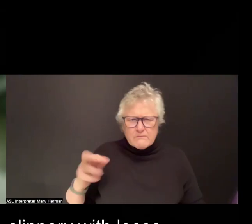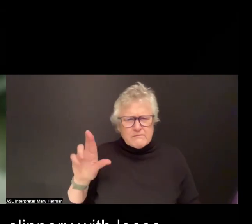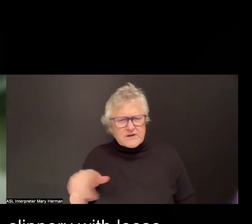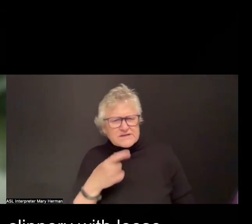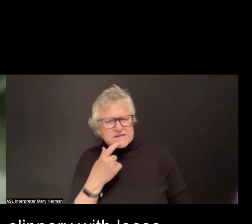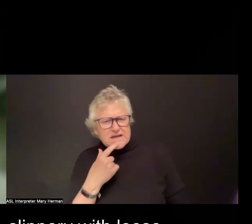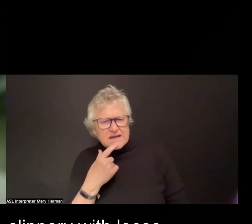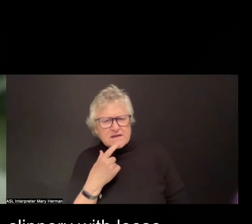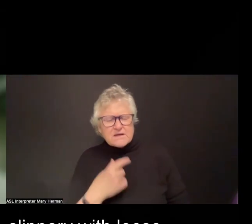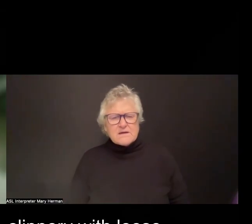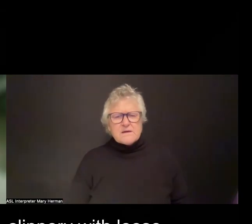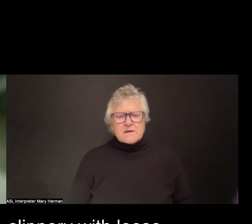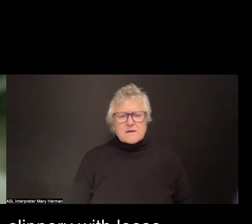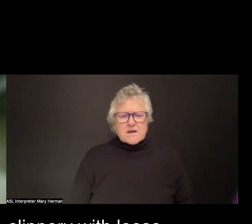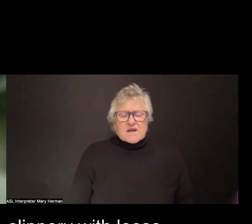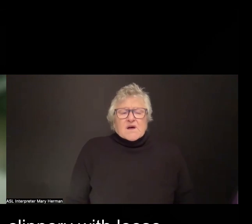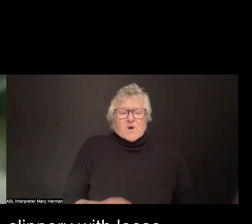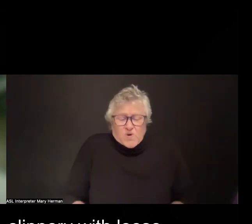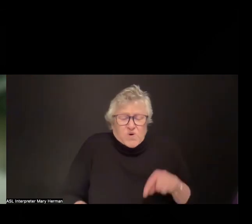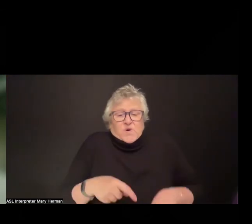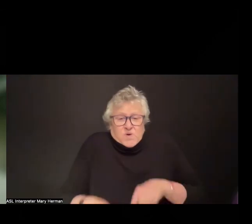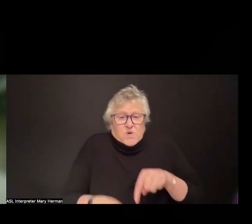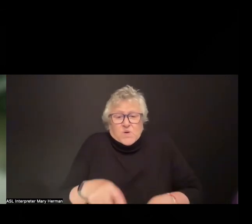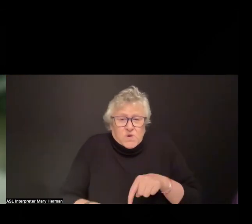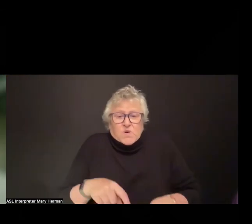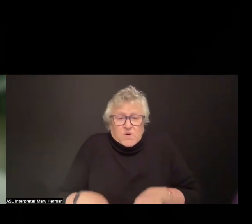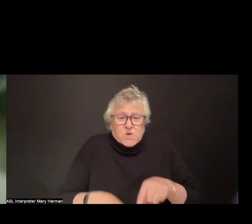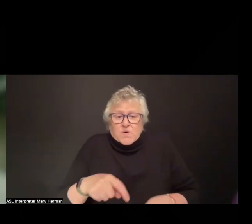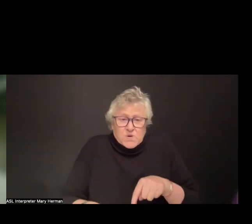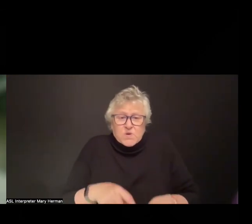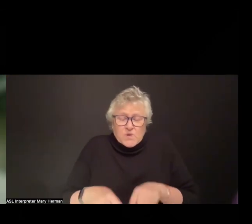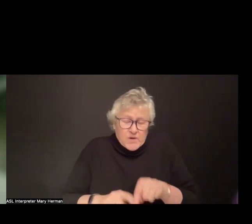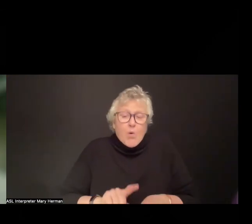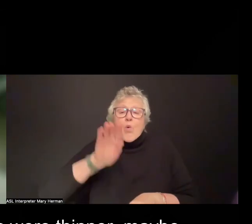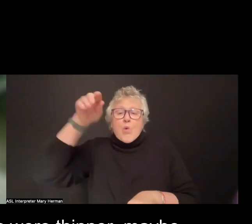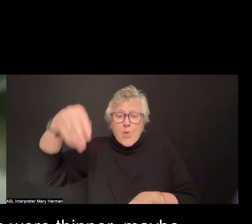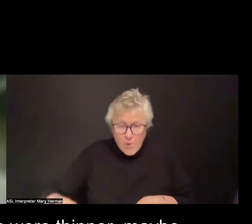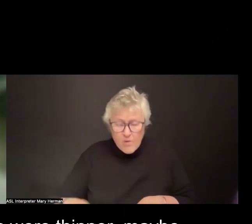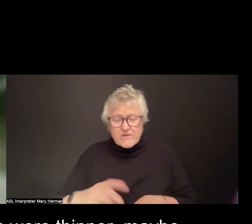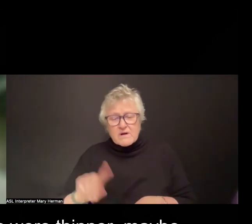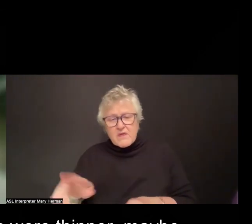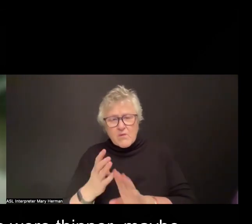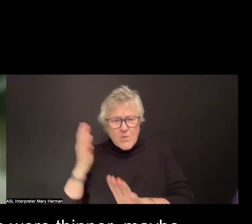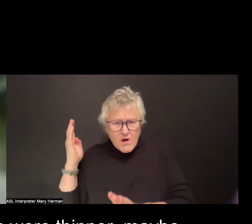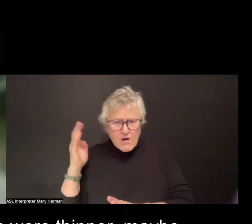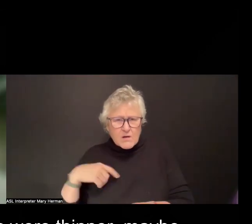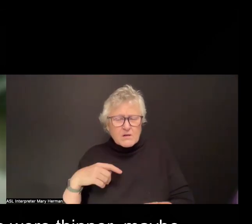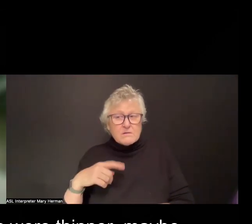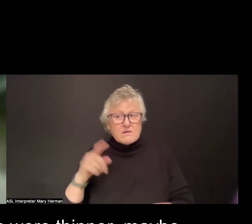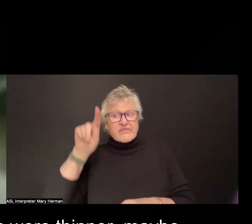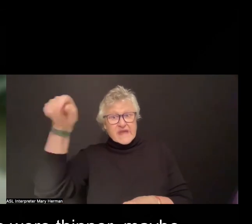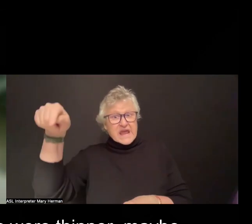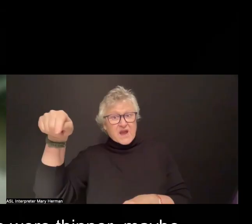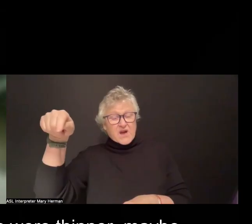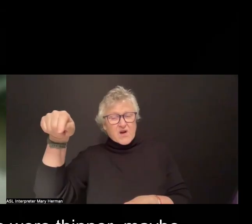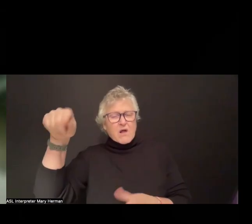Over another wall, slippery with loose stones, and into Prince Street in the shadow of a slowly rotating windmill. And here the crowds were thinner, maybe because most